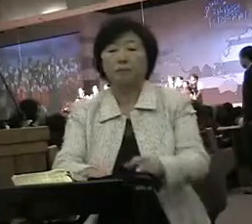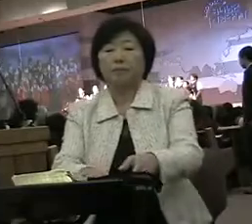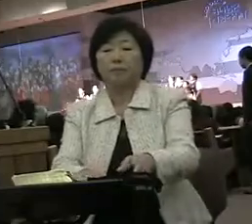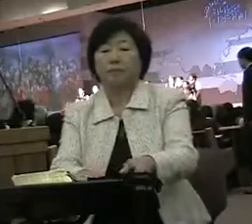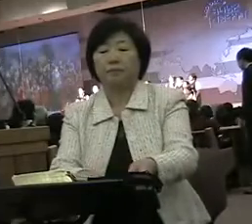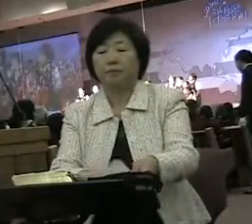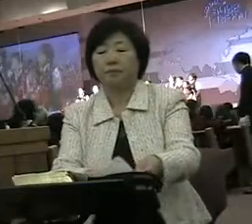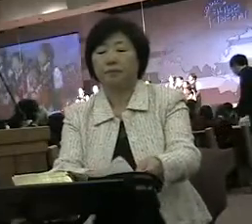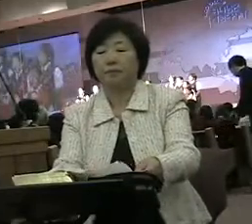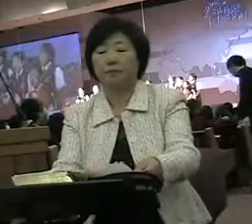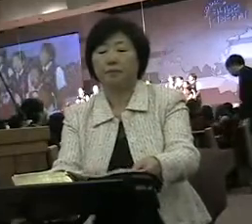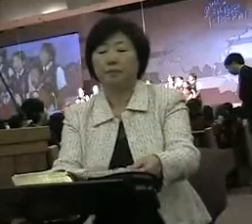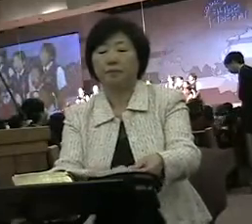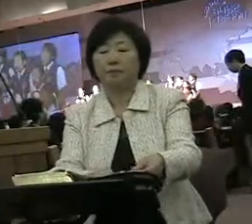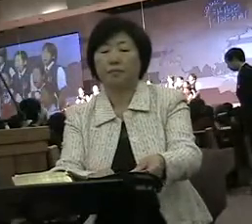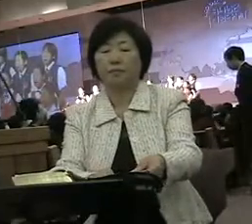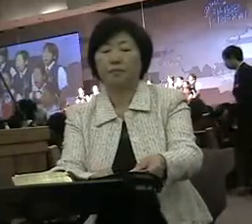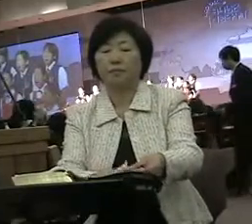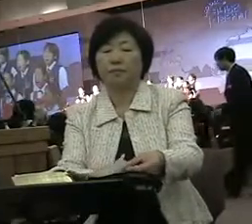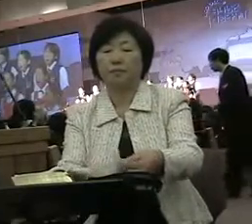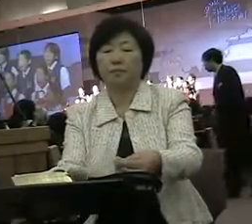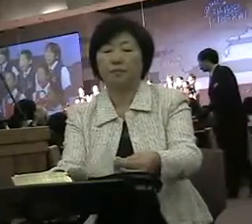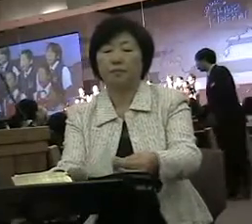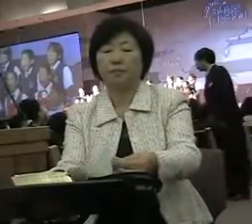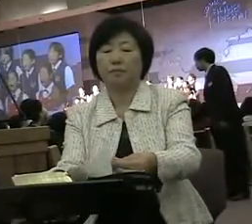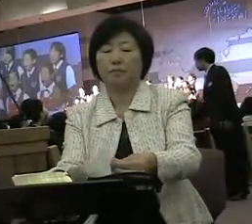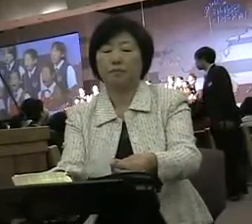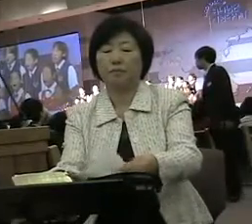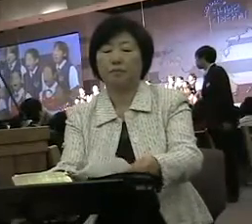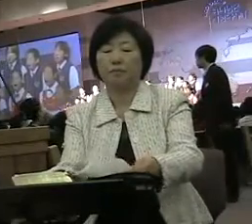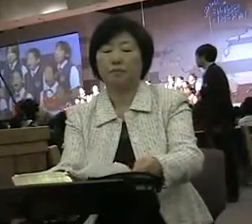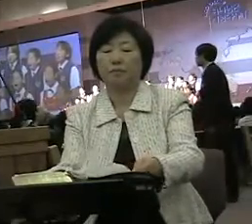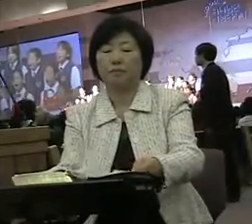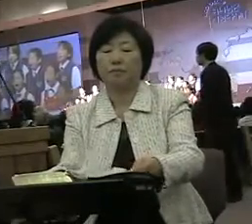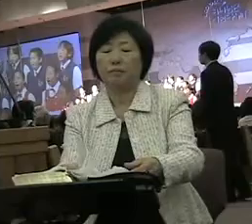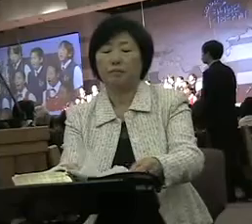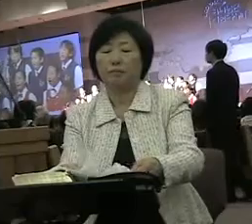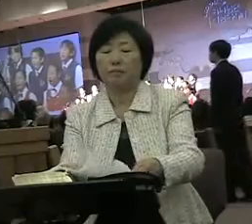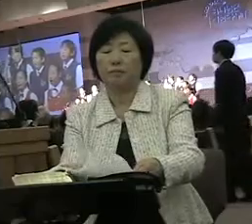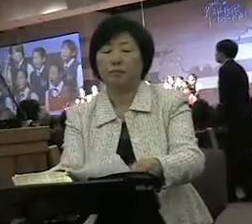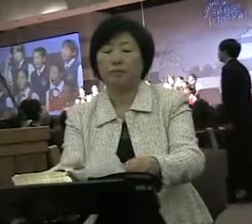snow. This is the Christ child Messiah.